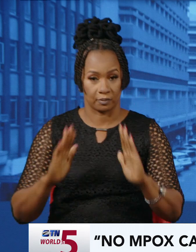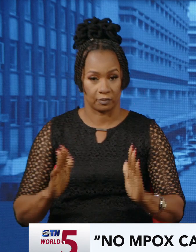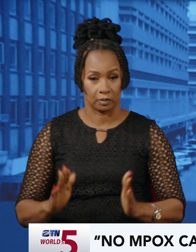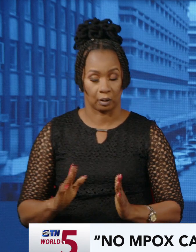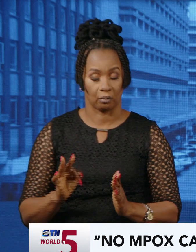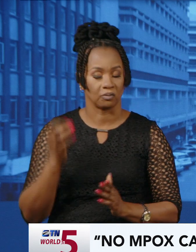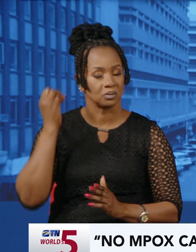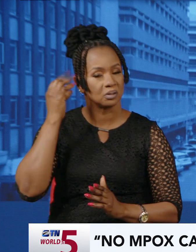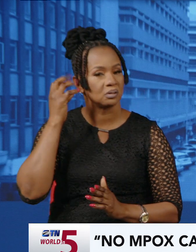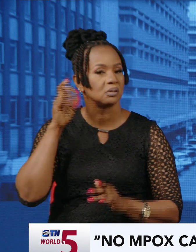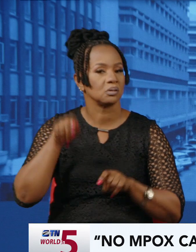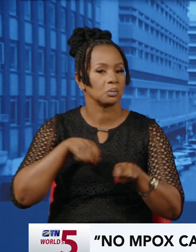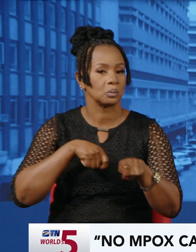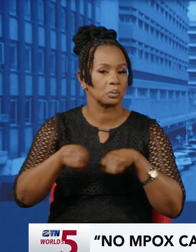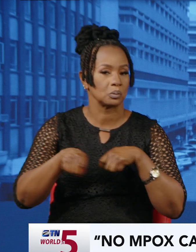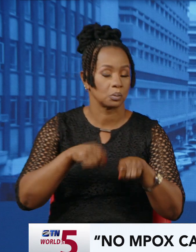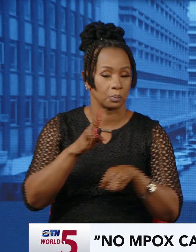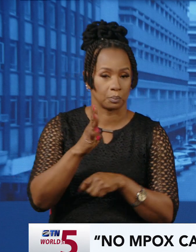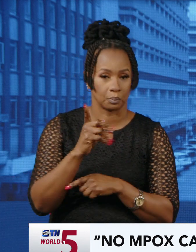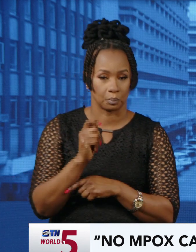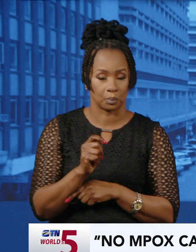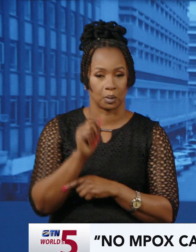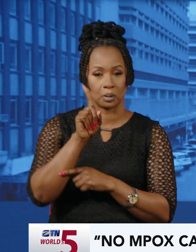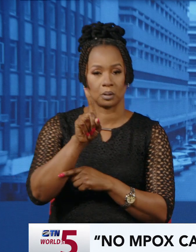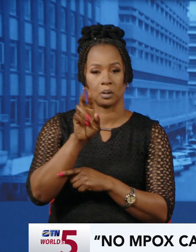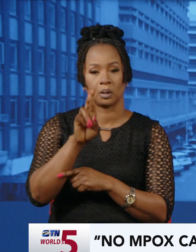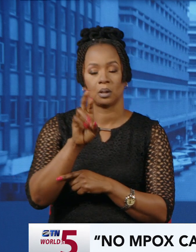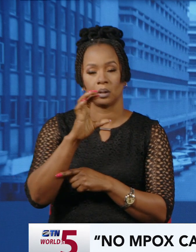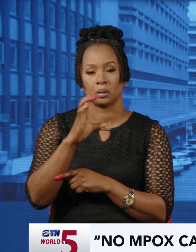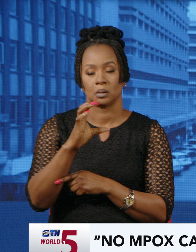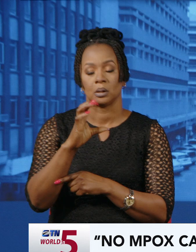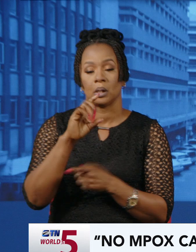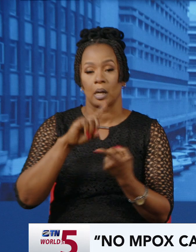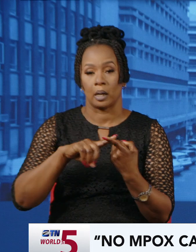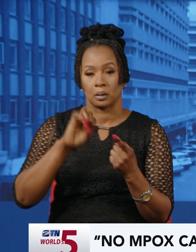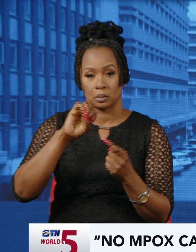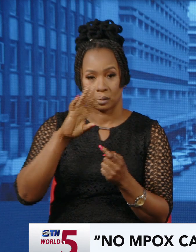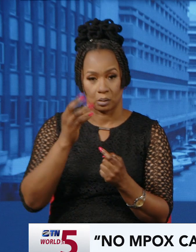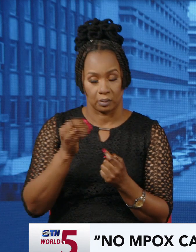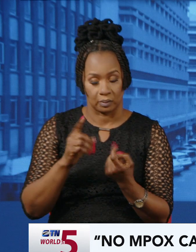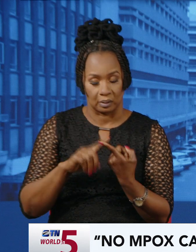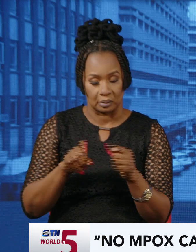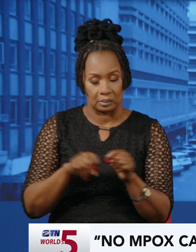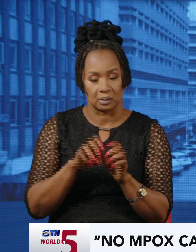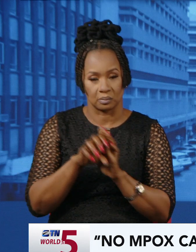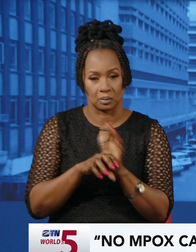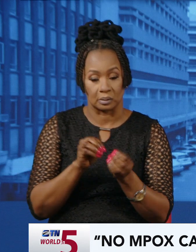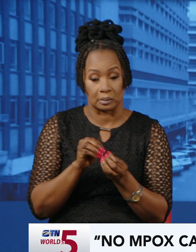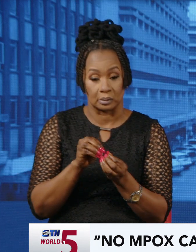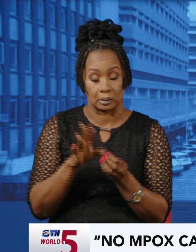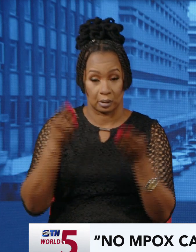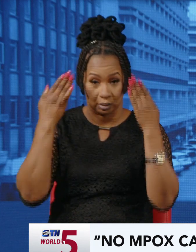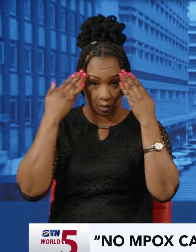for Disease Control. However, with DRC and South Africa having recorded cases, the country is on high alert.